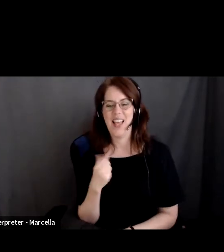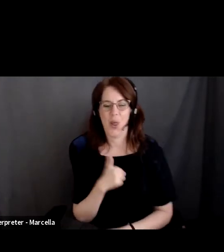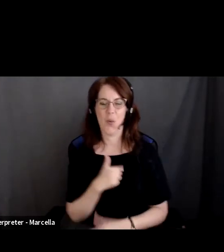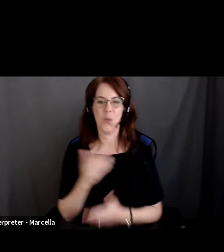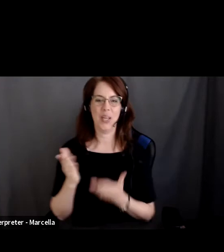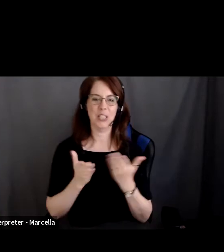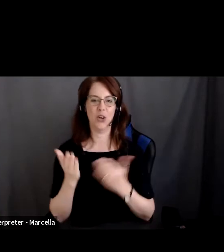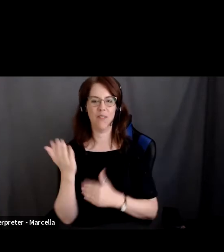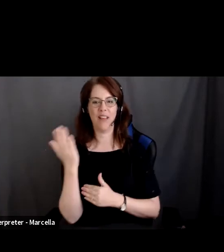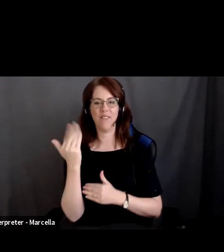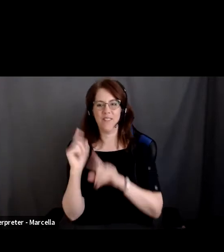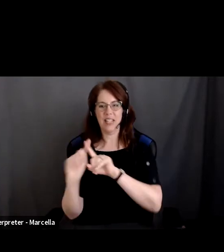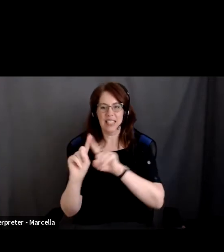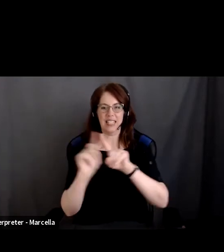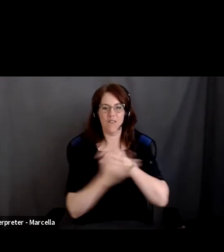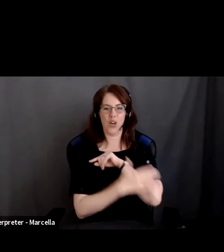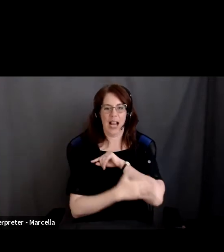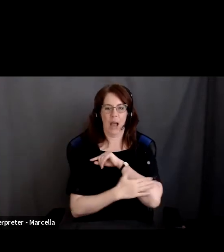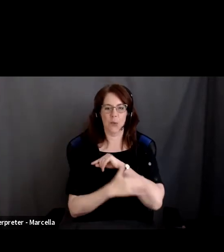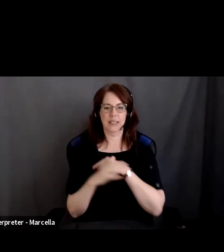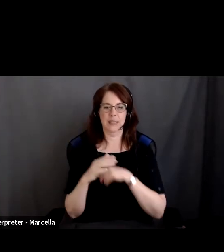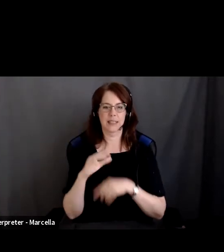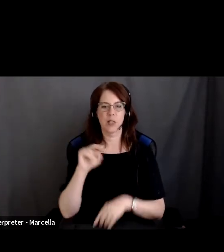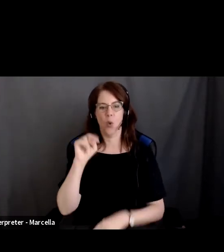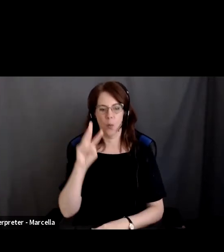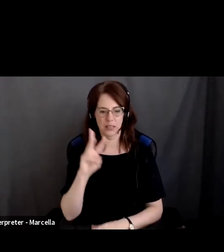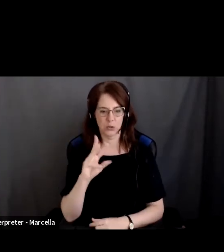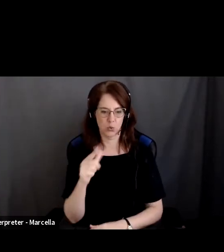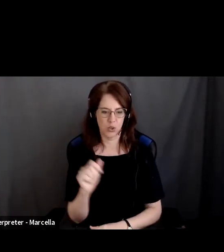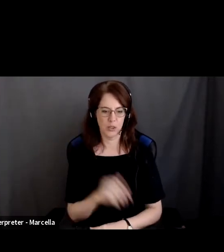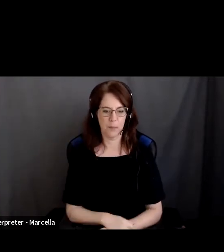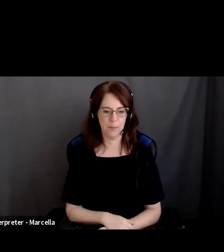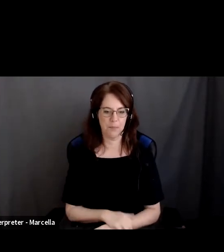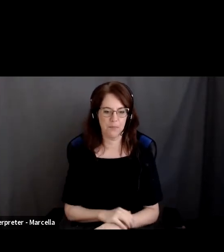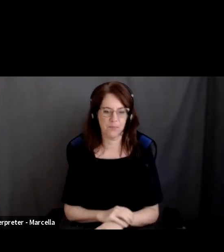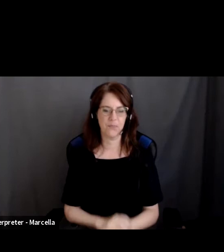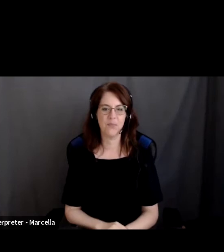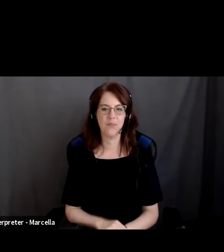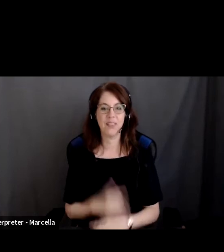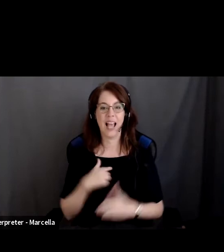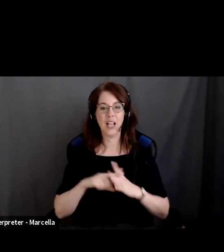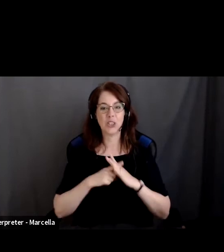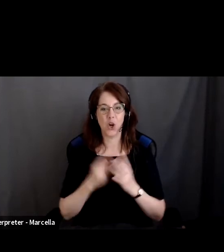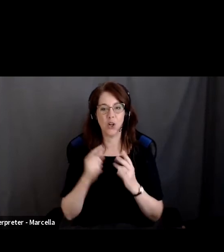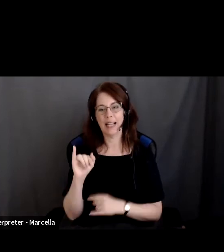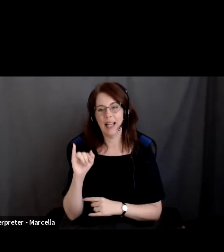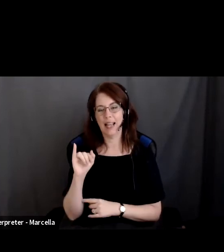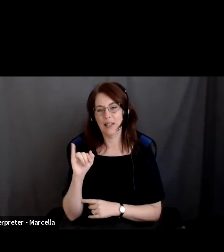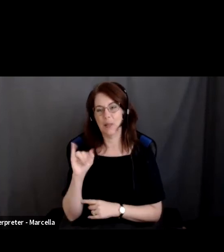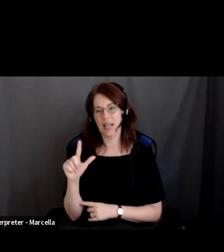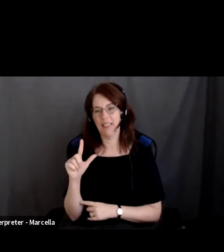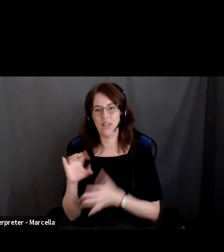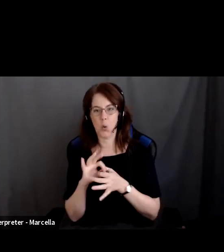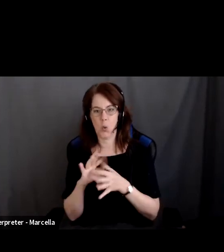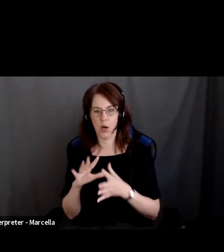serve 15 counties in Northwest Georgia. I started as an independent living coordinator. I've been